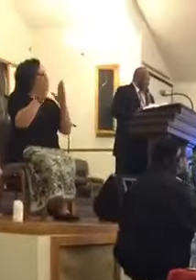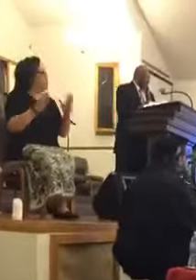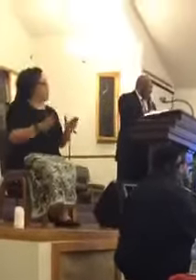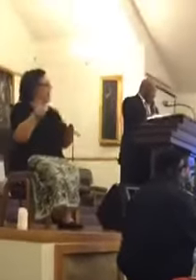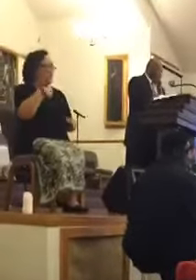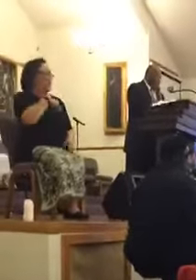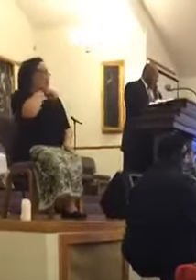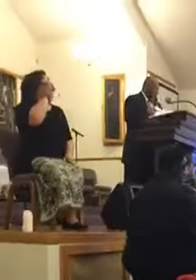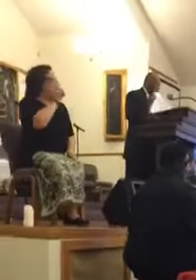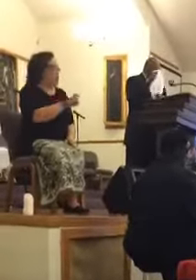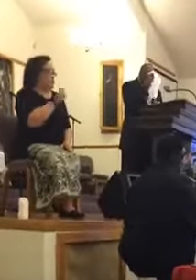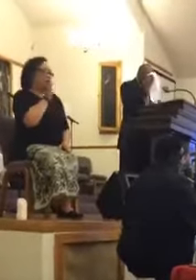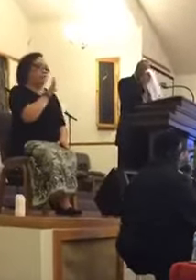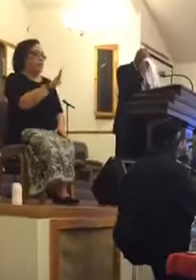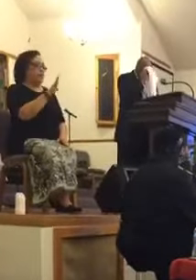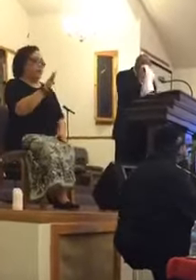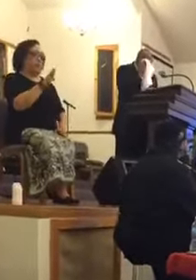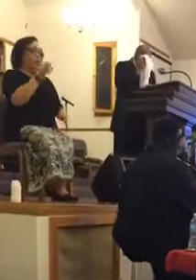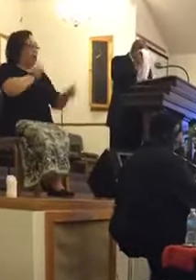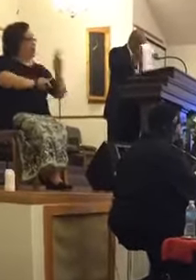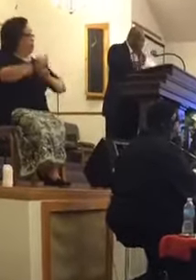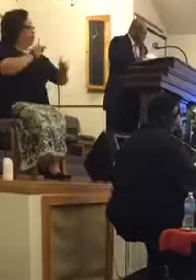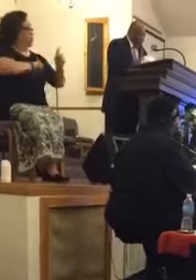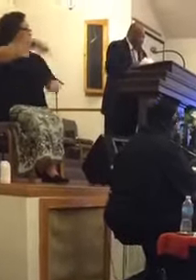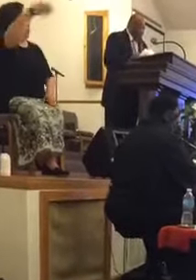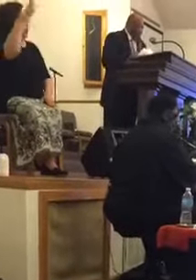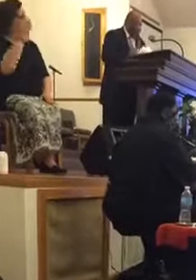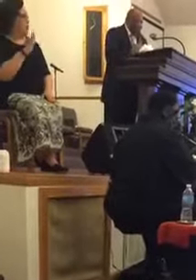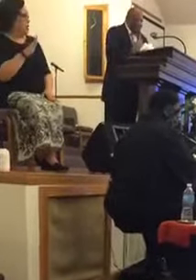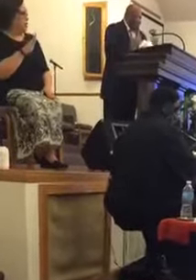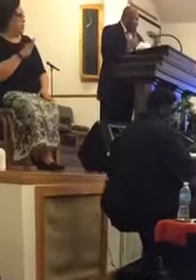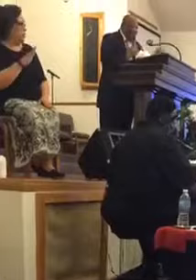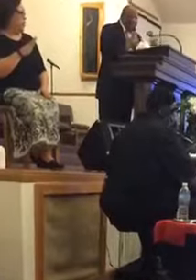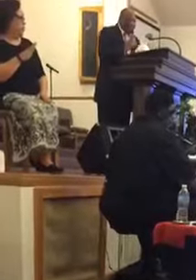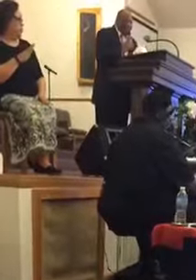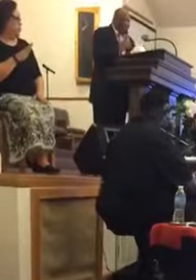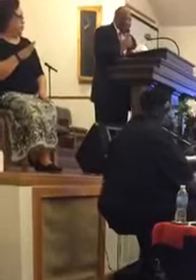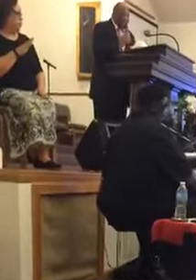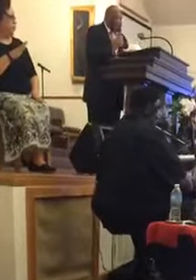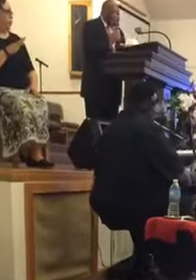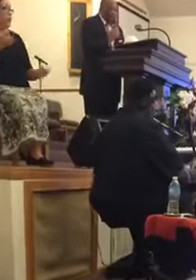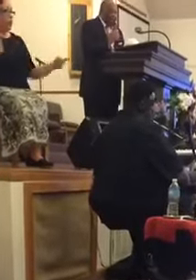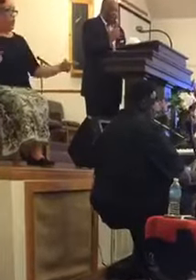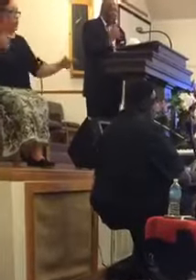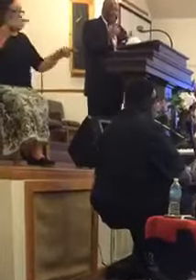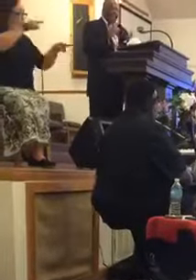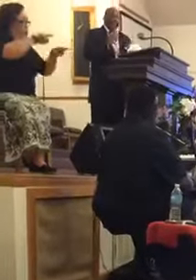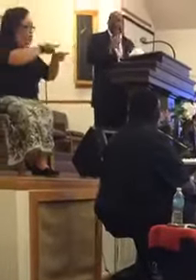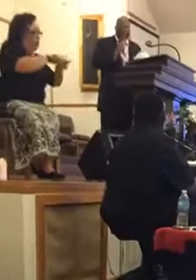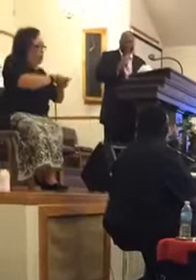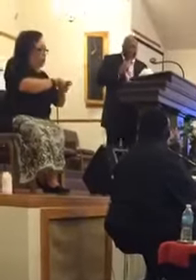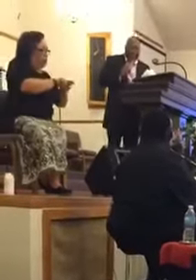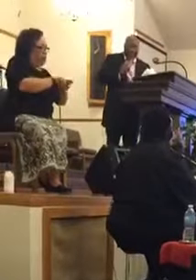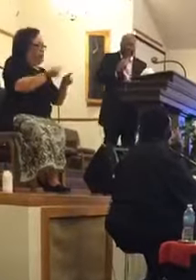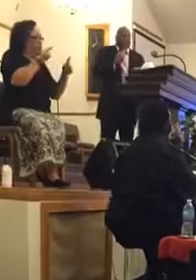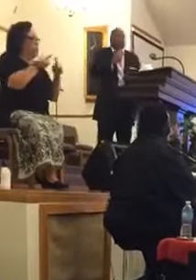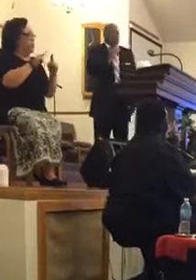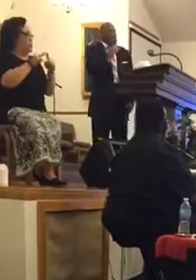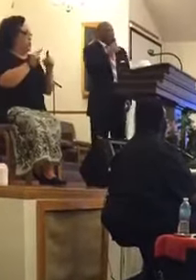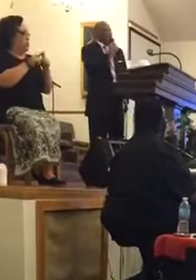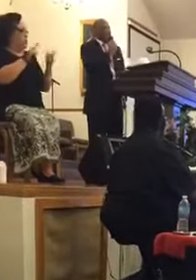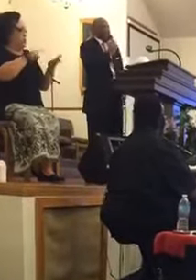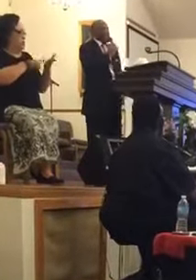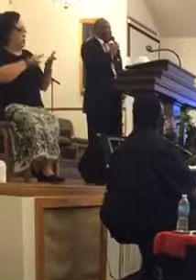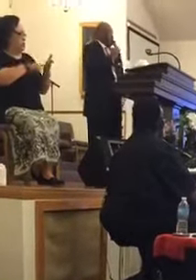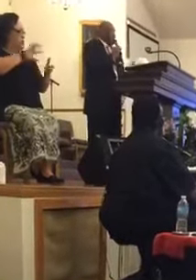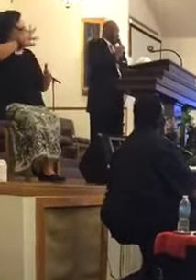some trials in the ministry. Listen to what he says here. Now, according to Pastoral Care, Inc.,